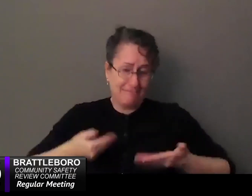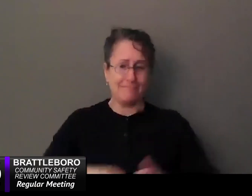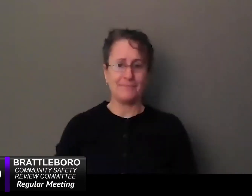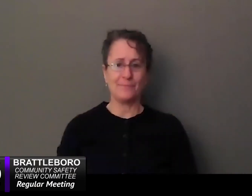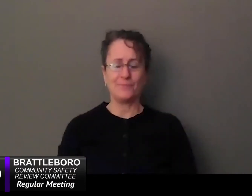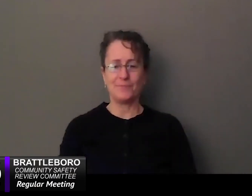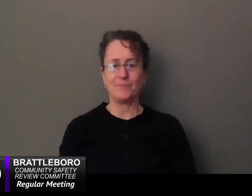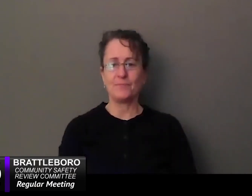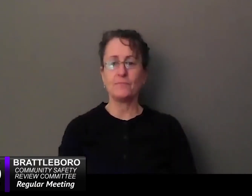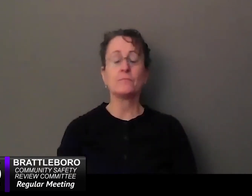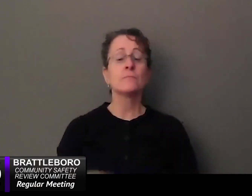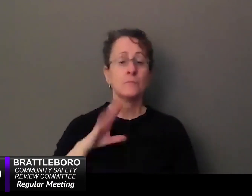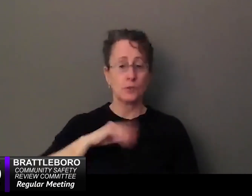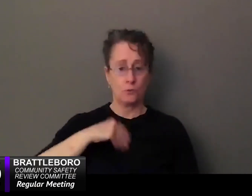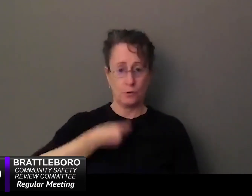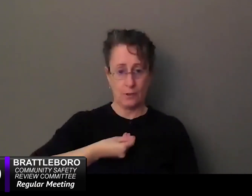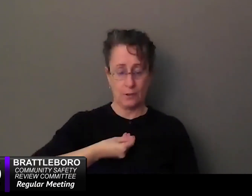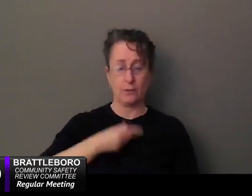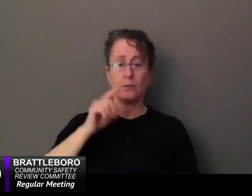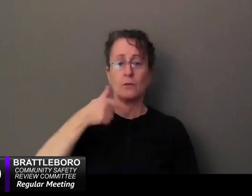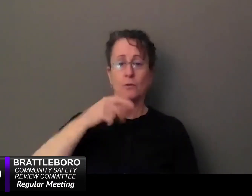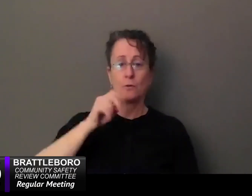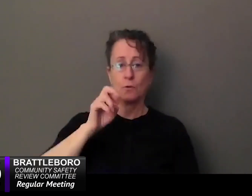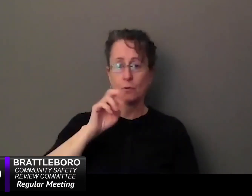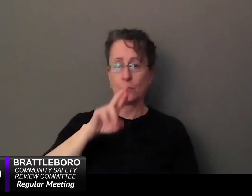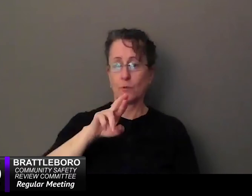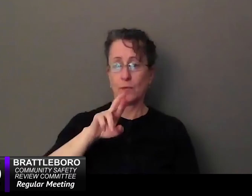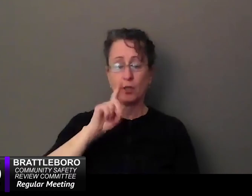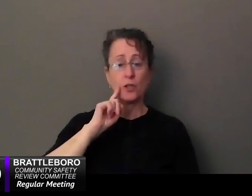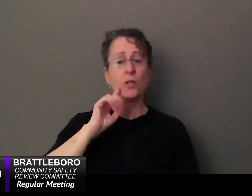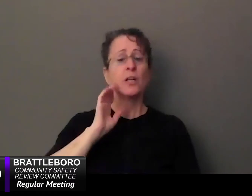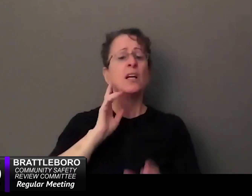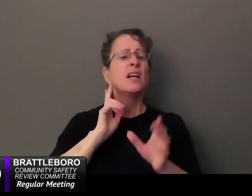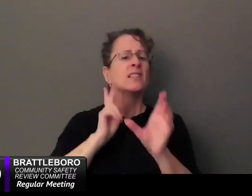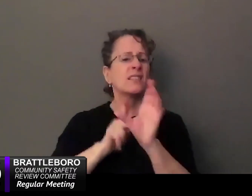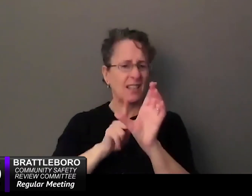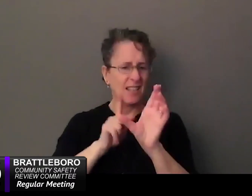I'm trans and queer and psychiatrically disabled,